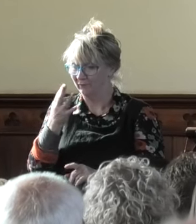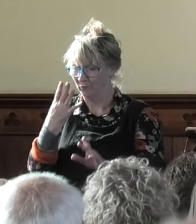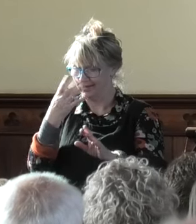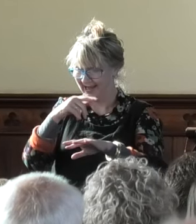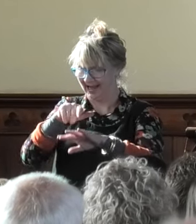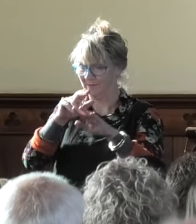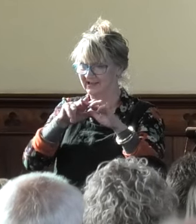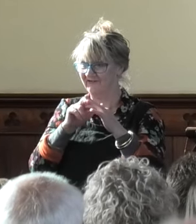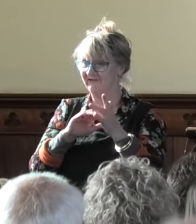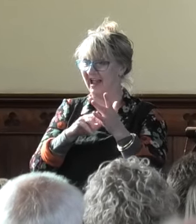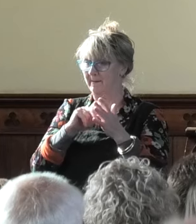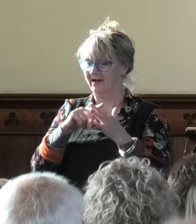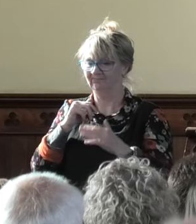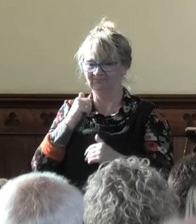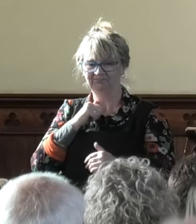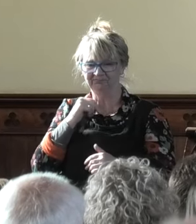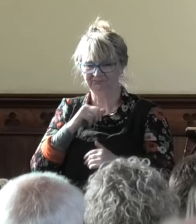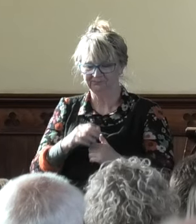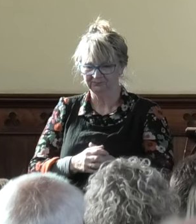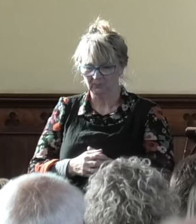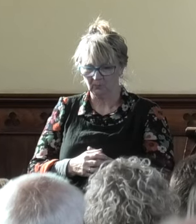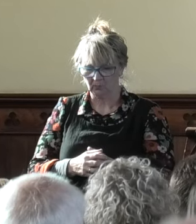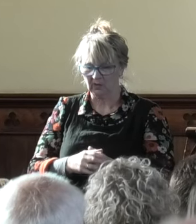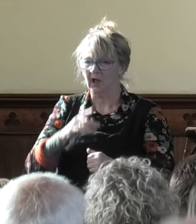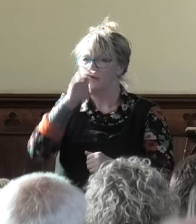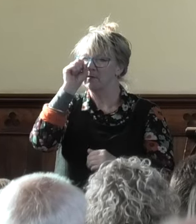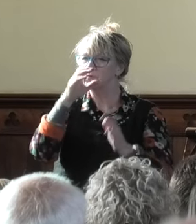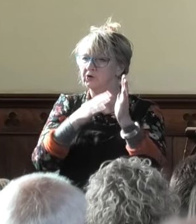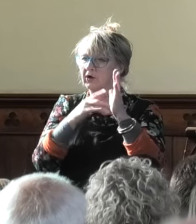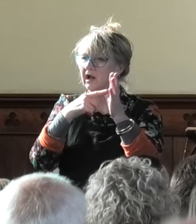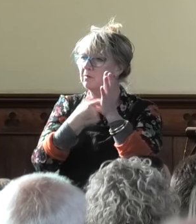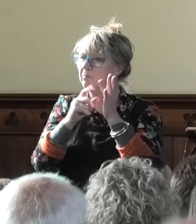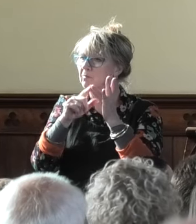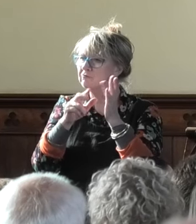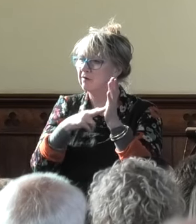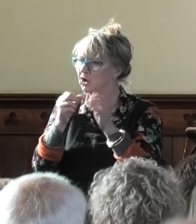Emma remembers when Auntie Rin got a maroon car. Do we know the name?